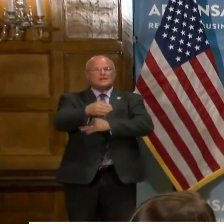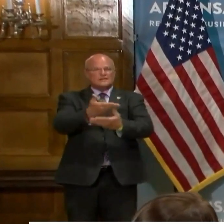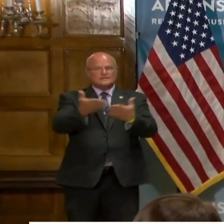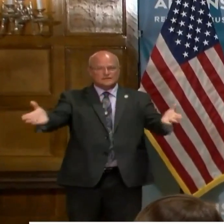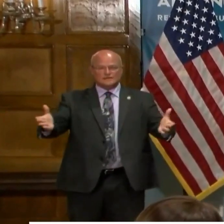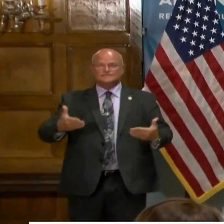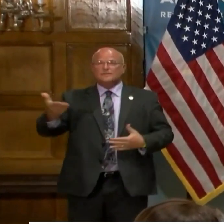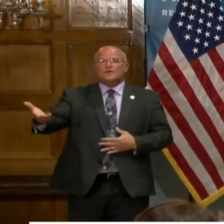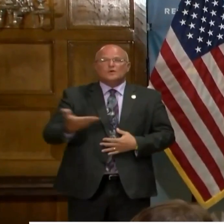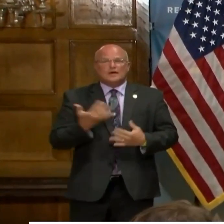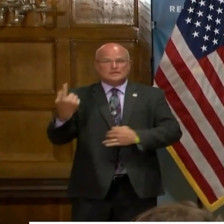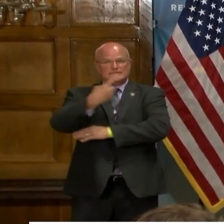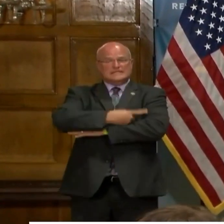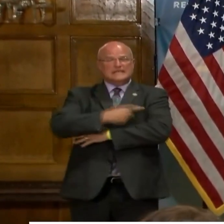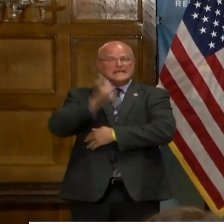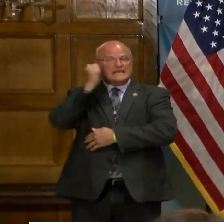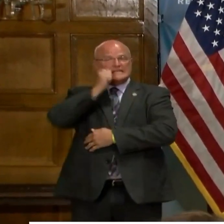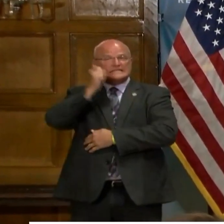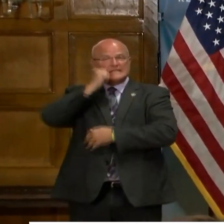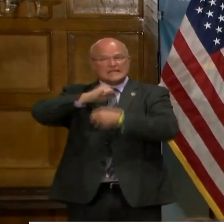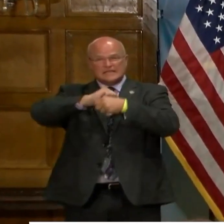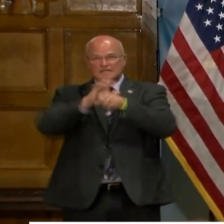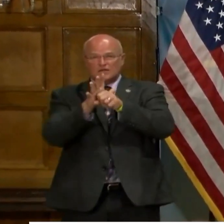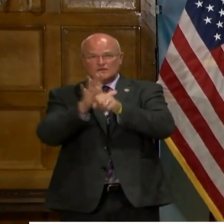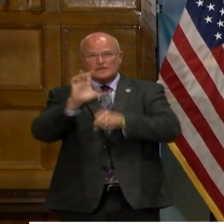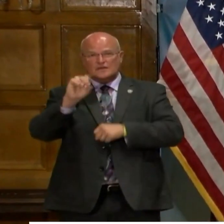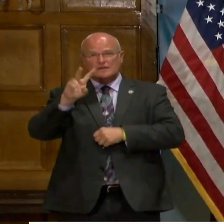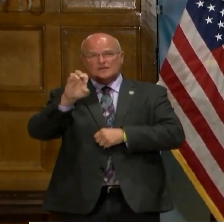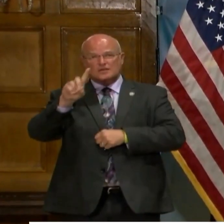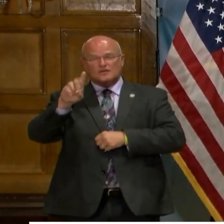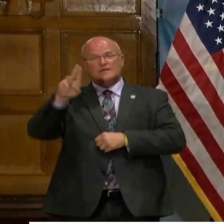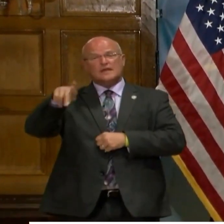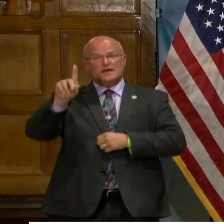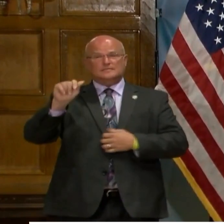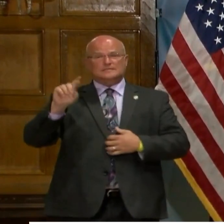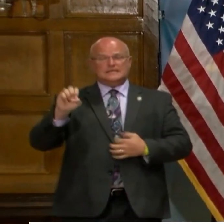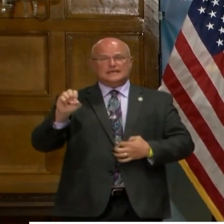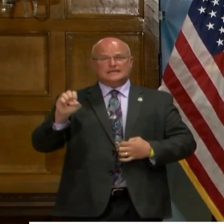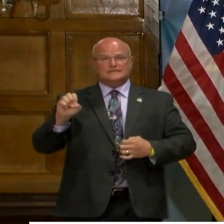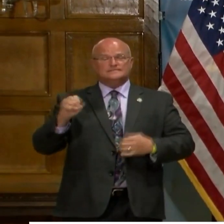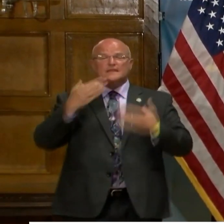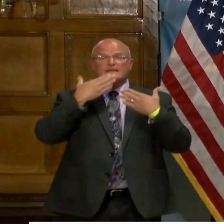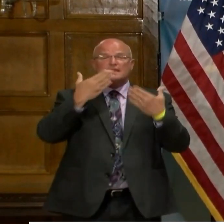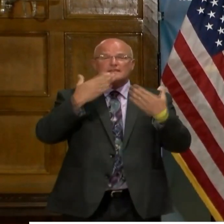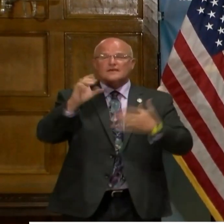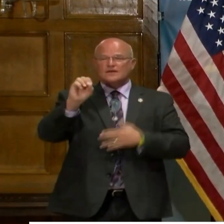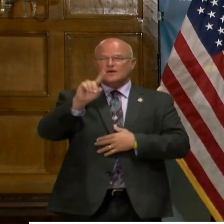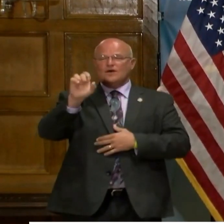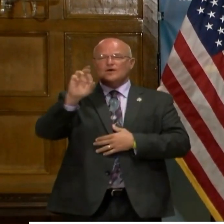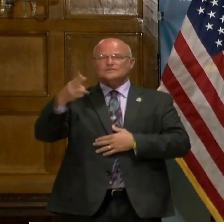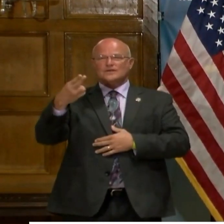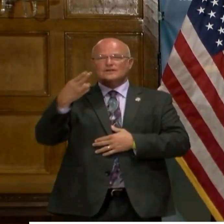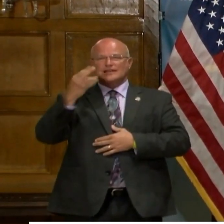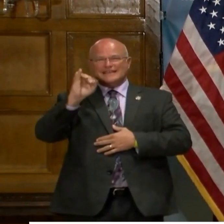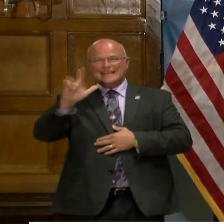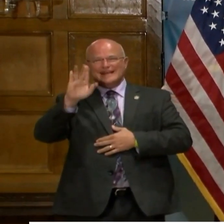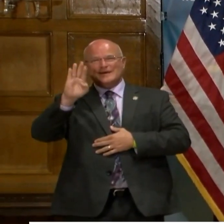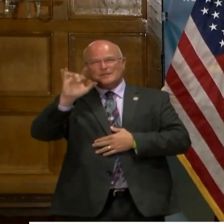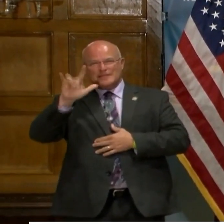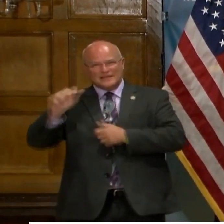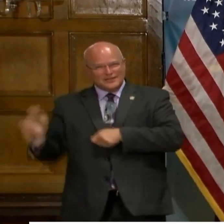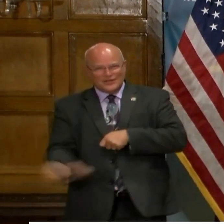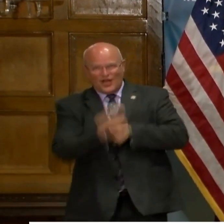welcome to today's daily COVID-19 update. I wanted to express my thanks to the Ozark Hillbilly golf